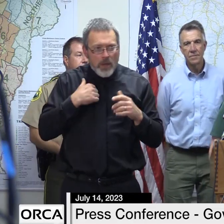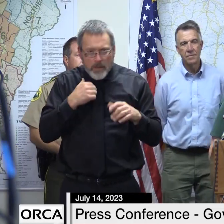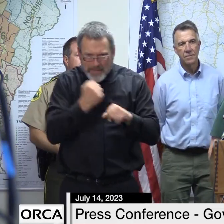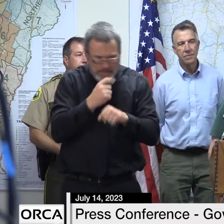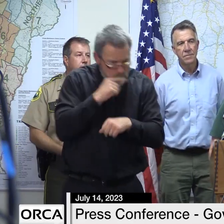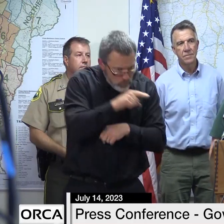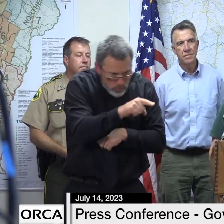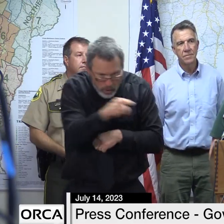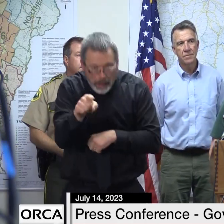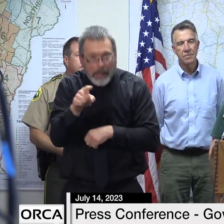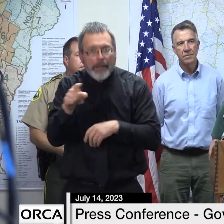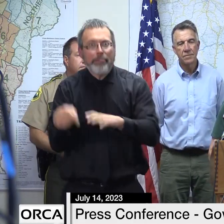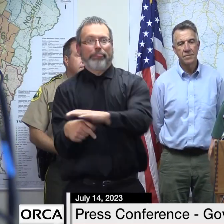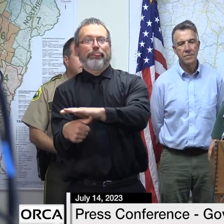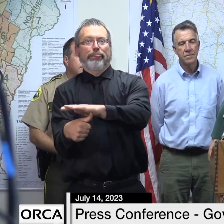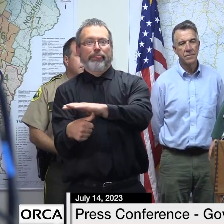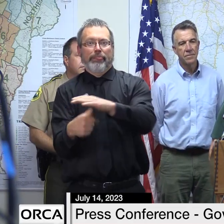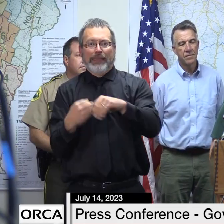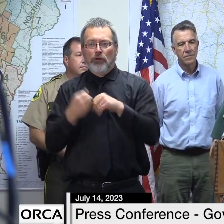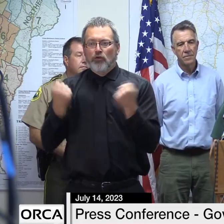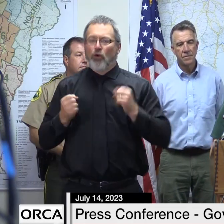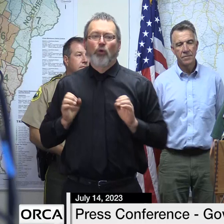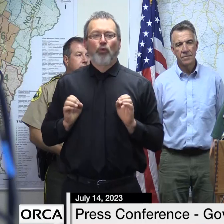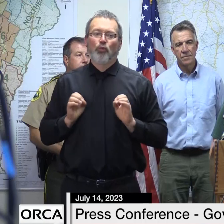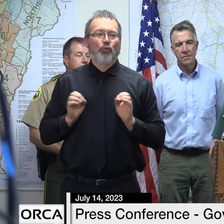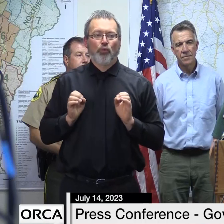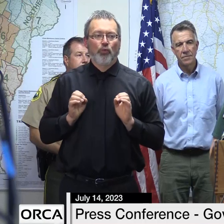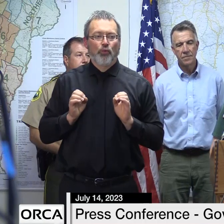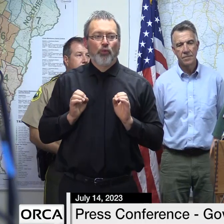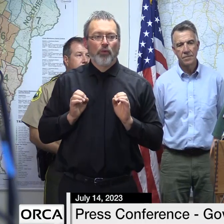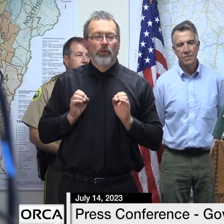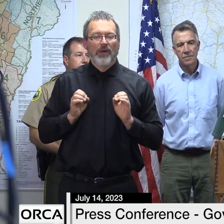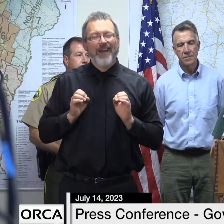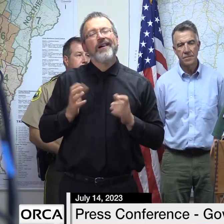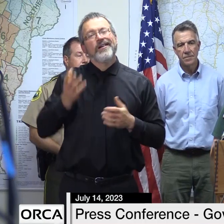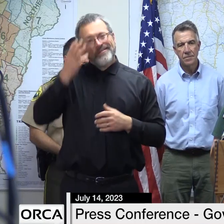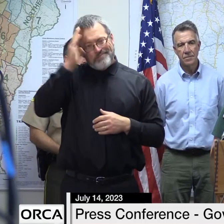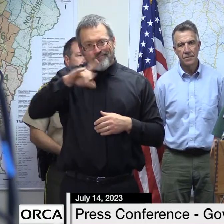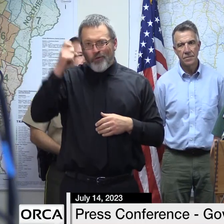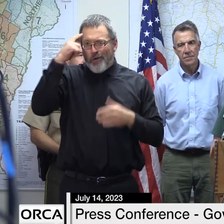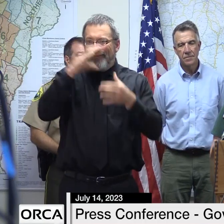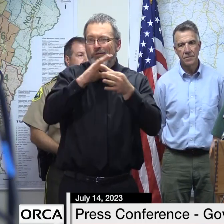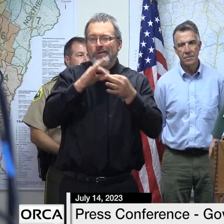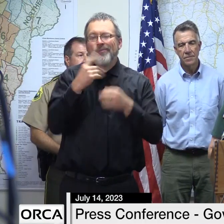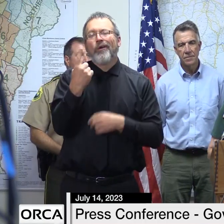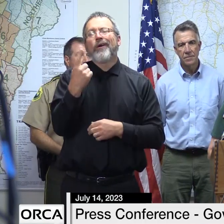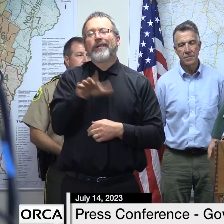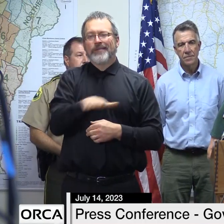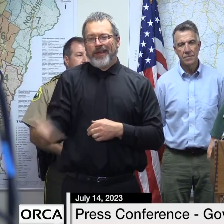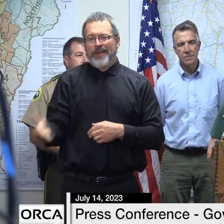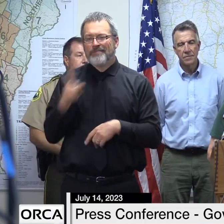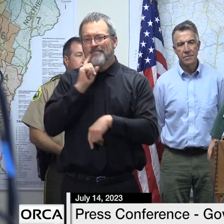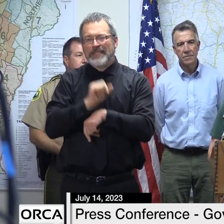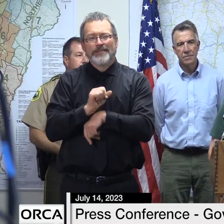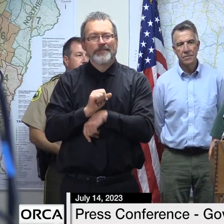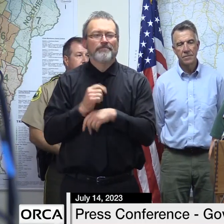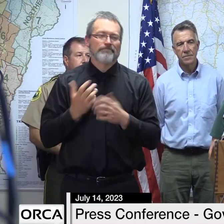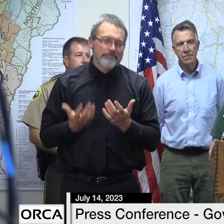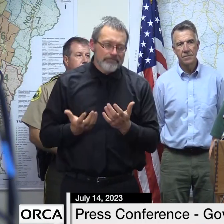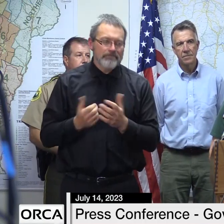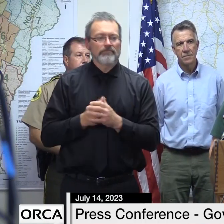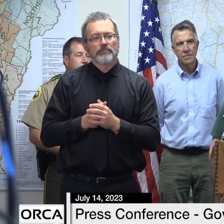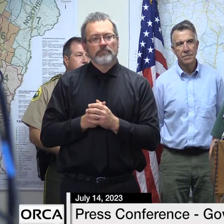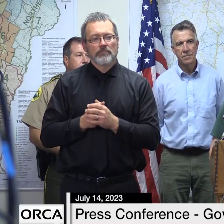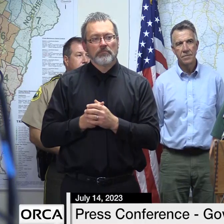morning, as the governor mentioned, there is just the one known fatality associated with this event. Last night, our power outages spiked to